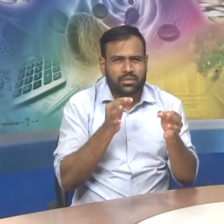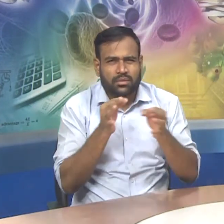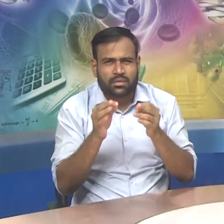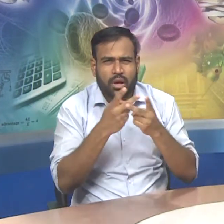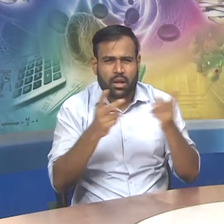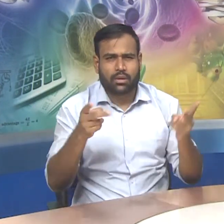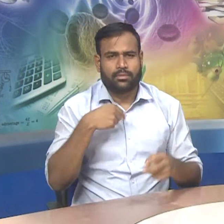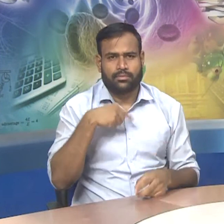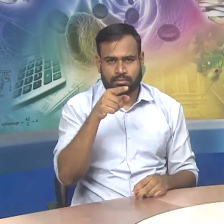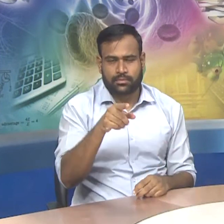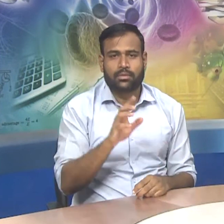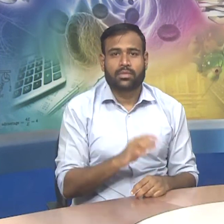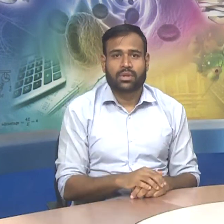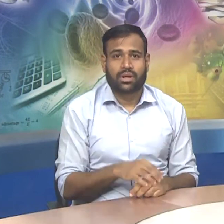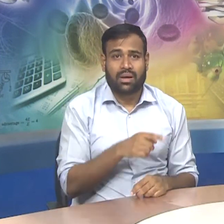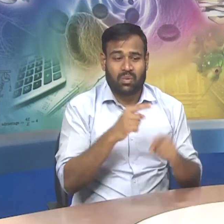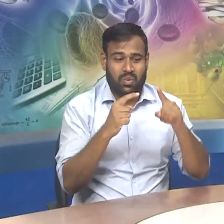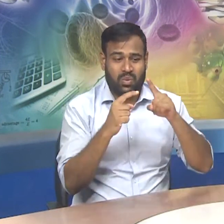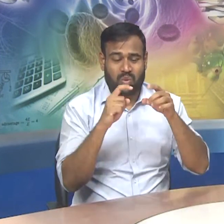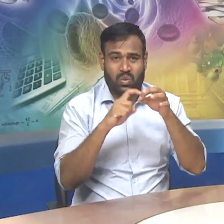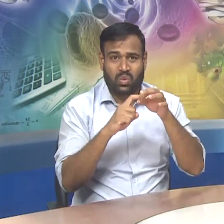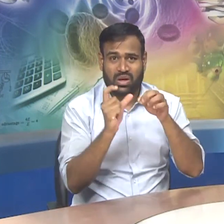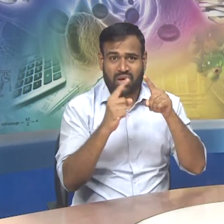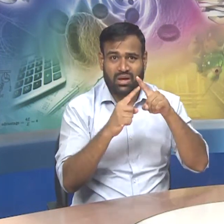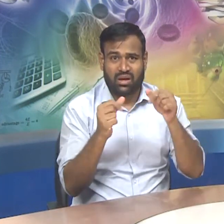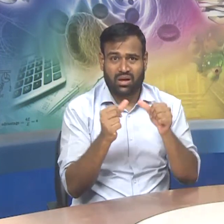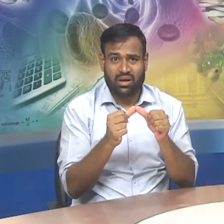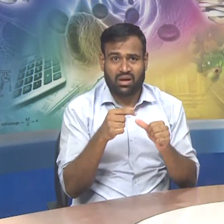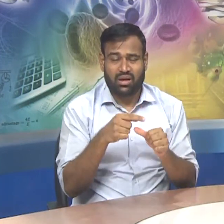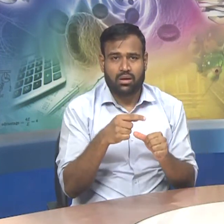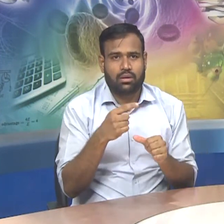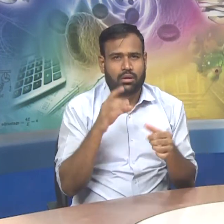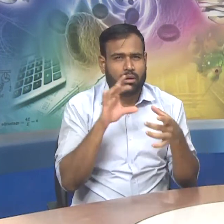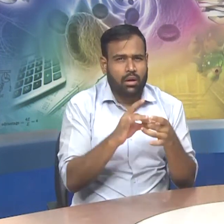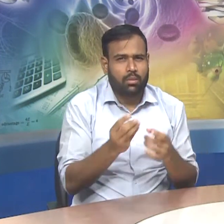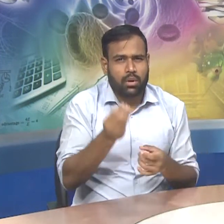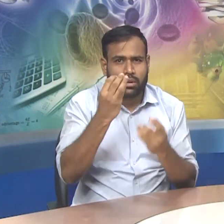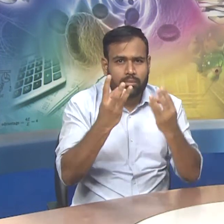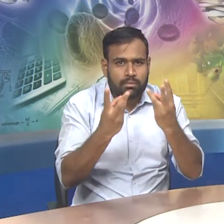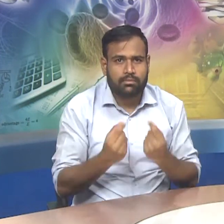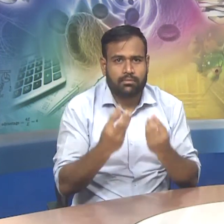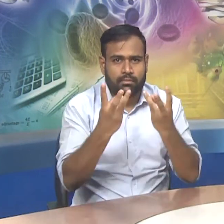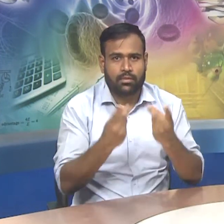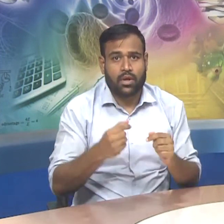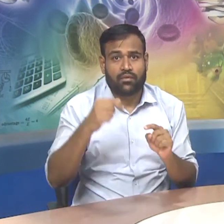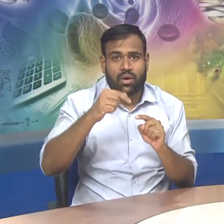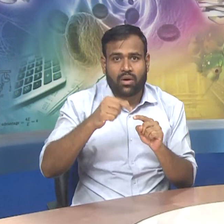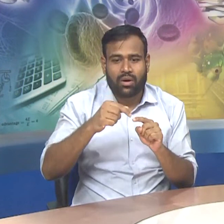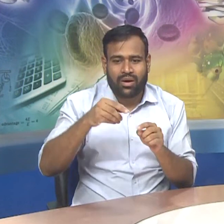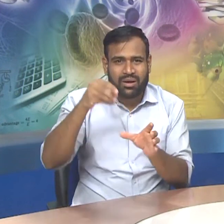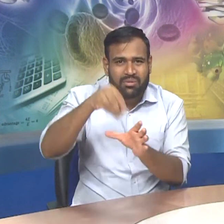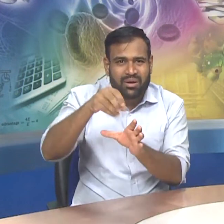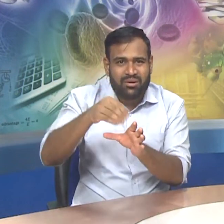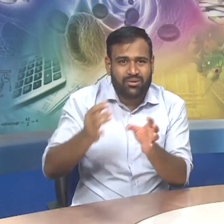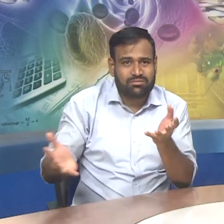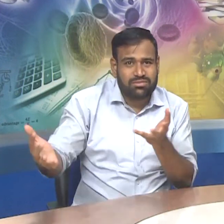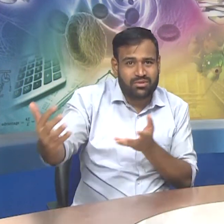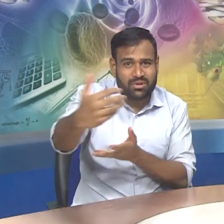totaling the total number of votes polled divided by the number of candidates to be elected